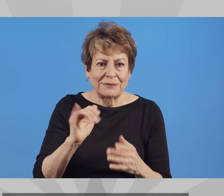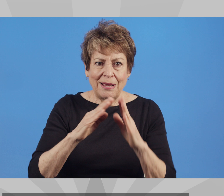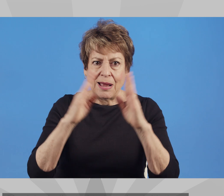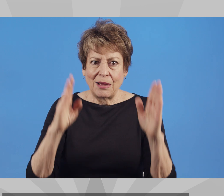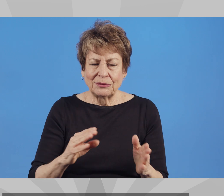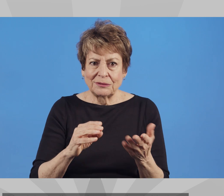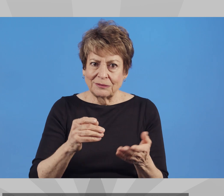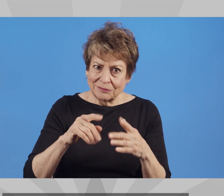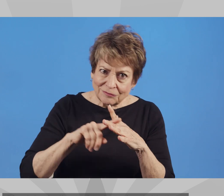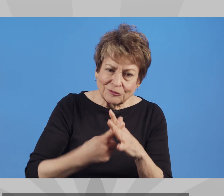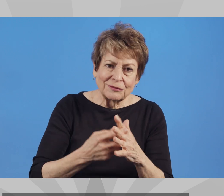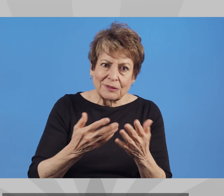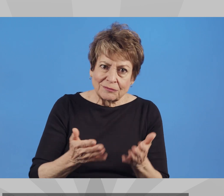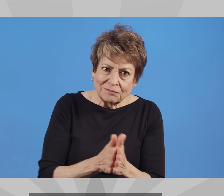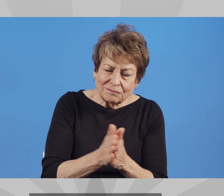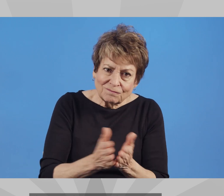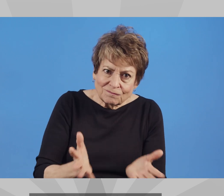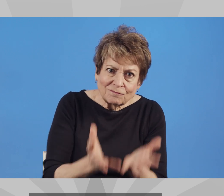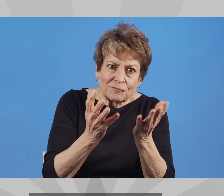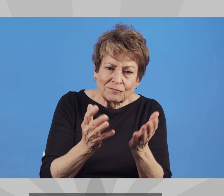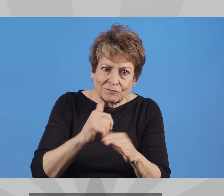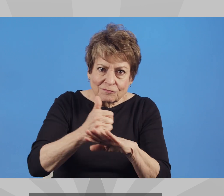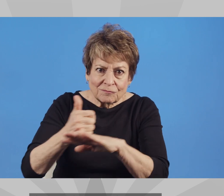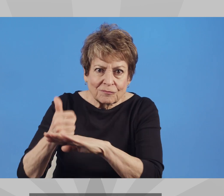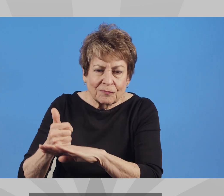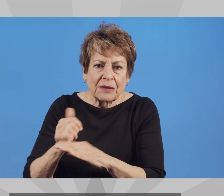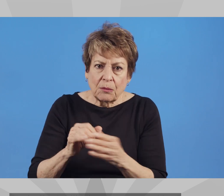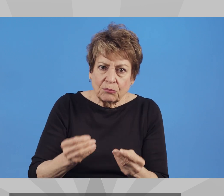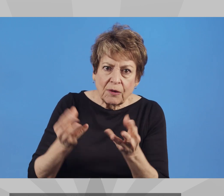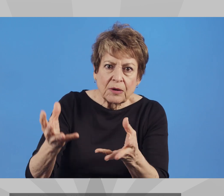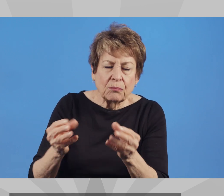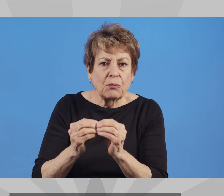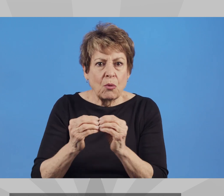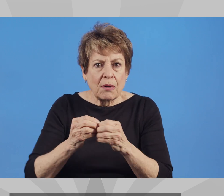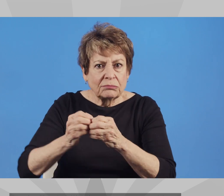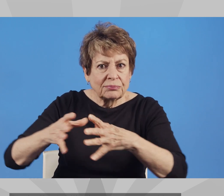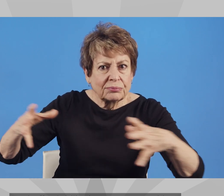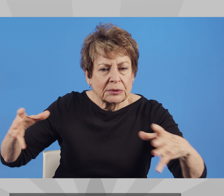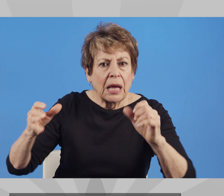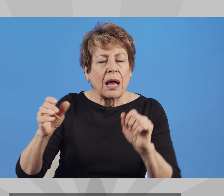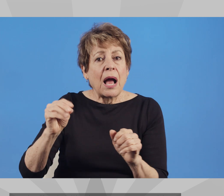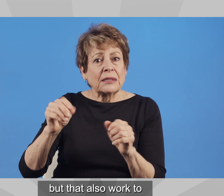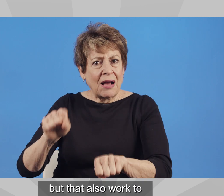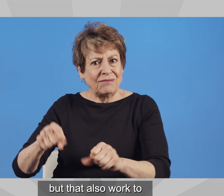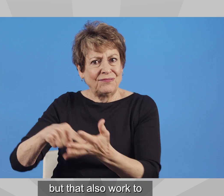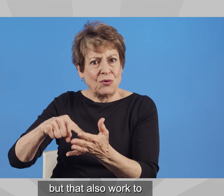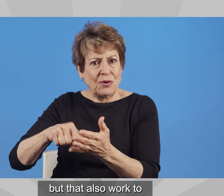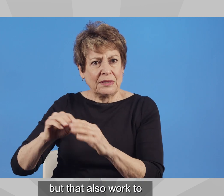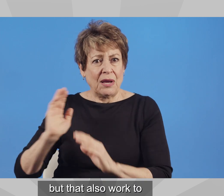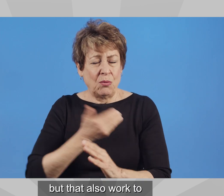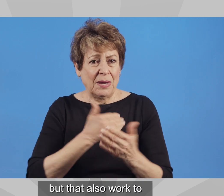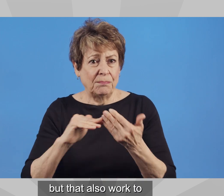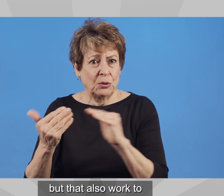She is dedicated to housing initiatives that provide more inventory and affordability in our communities, but that